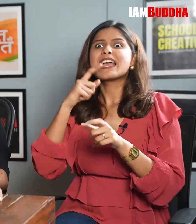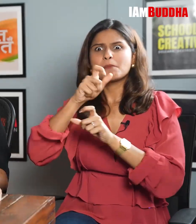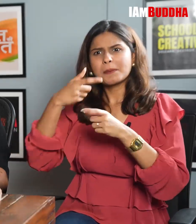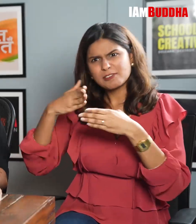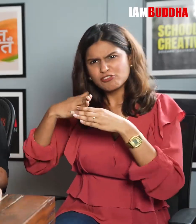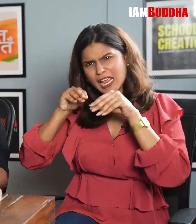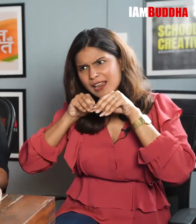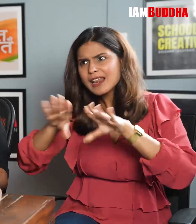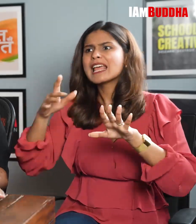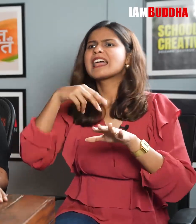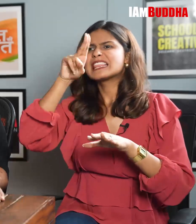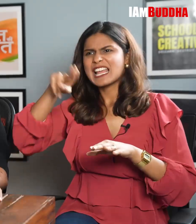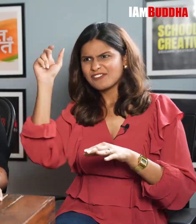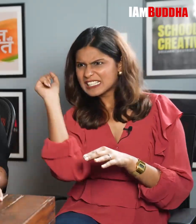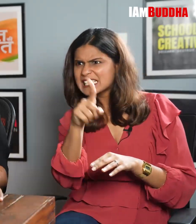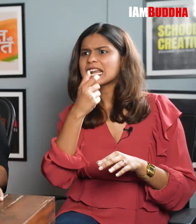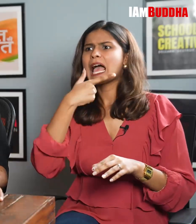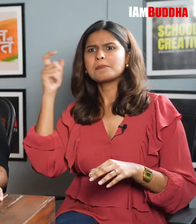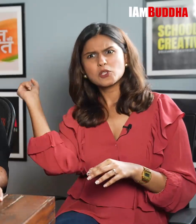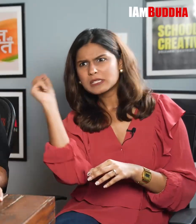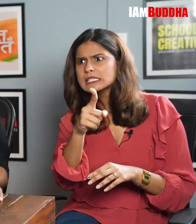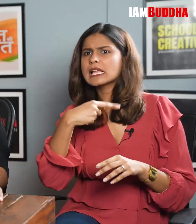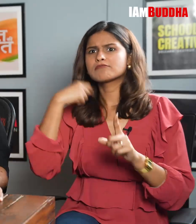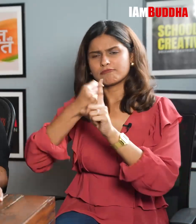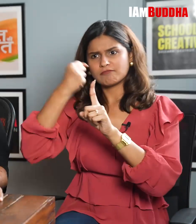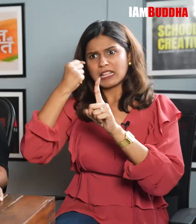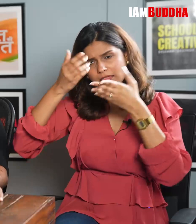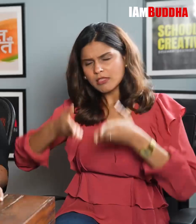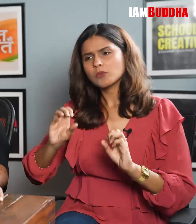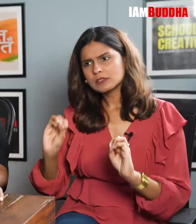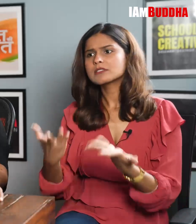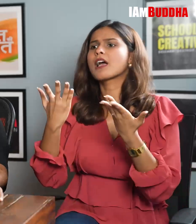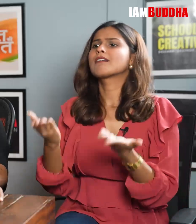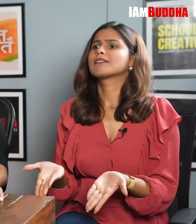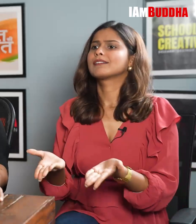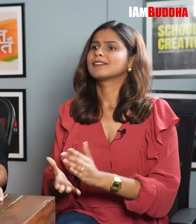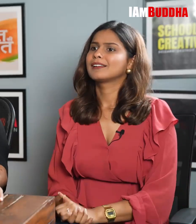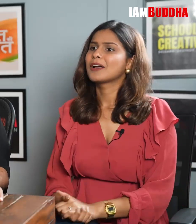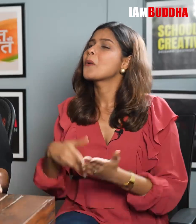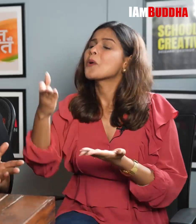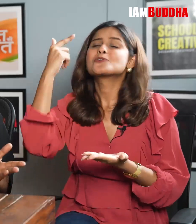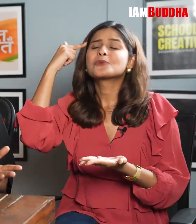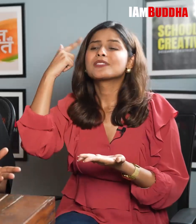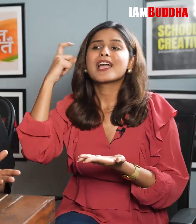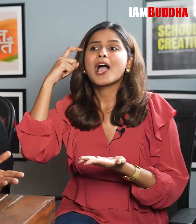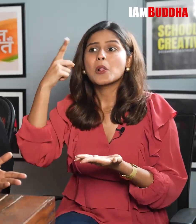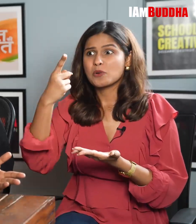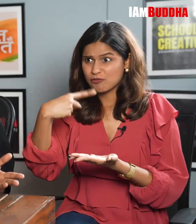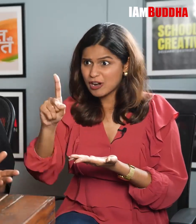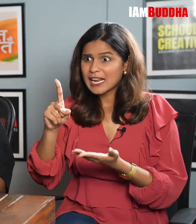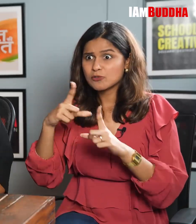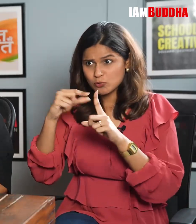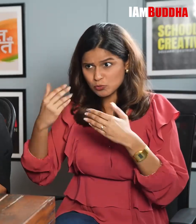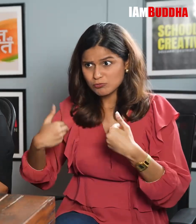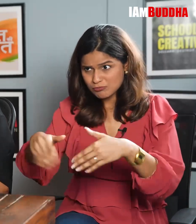and Amazons so that we ensure so our activism begins now. What do you think about this? Is it a good thing to